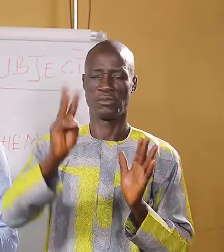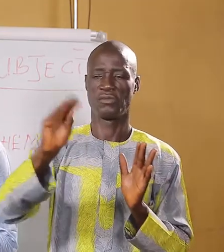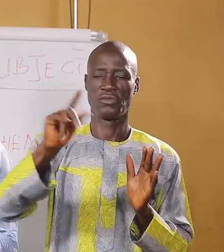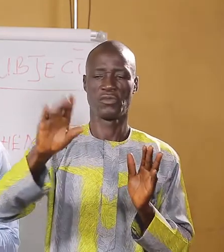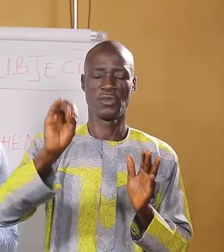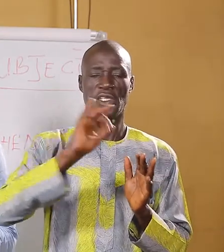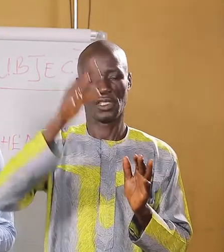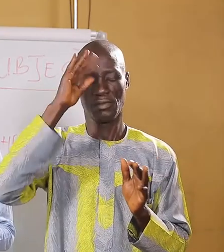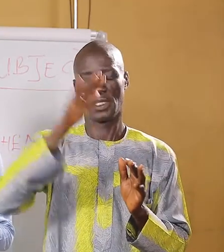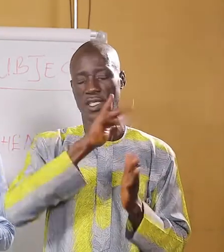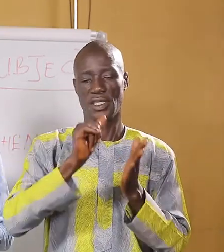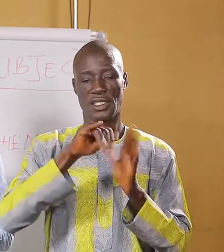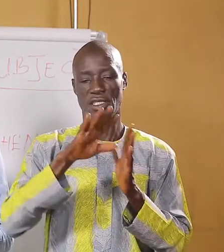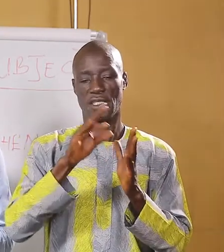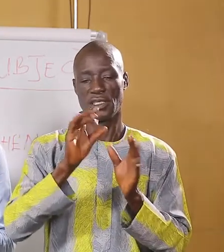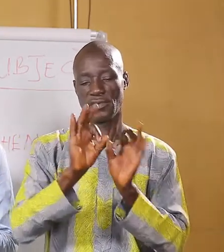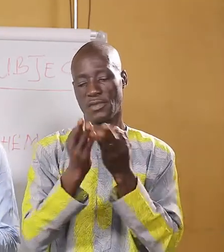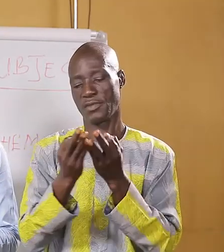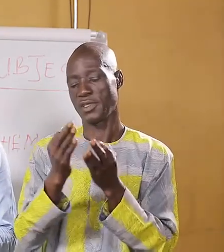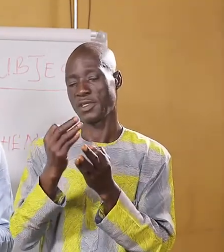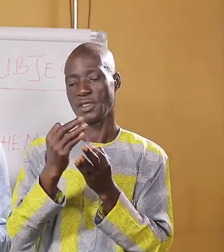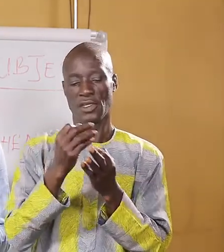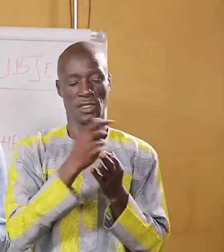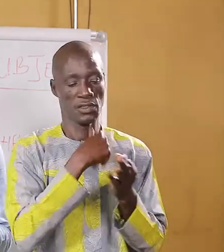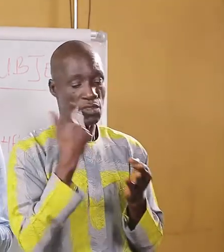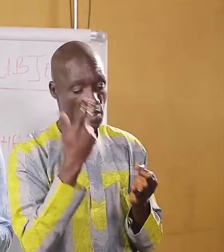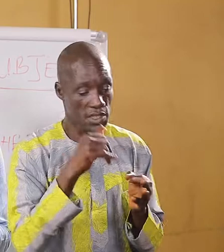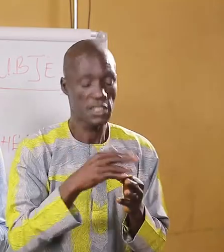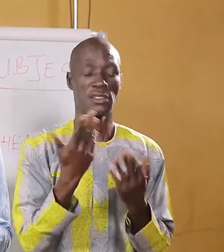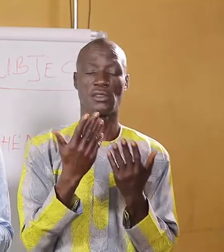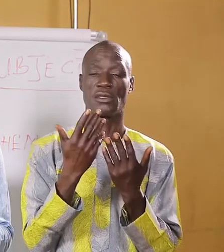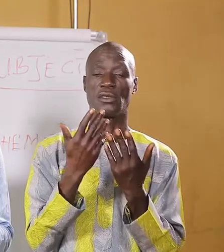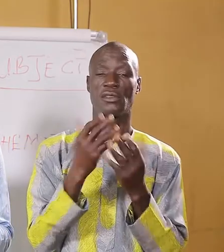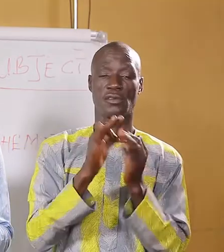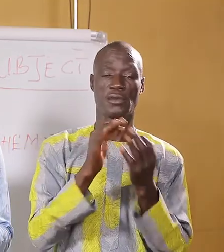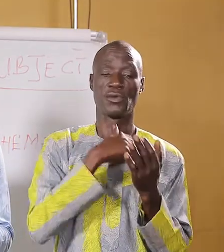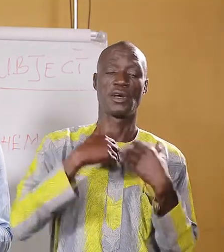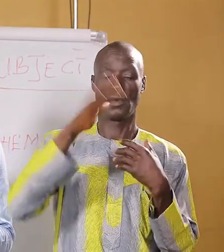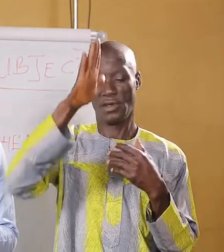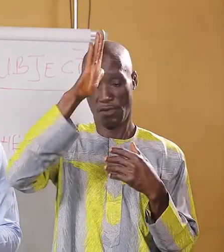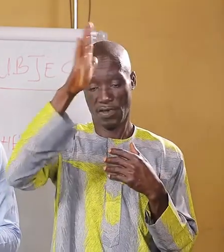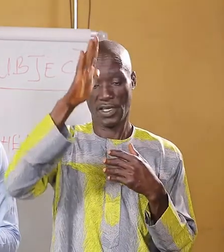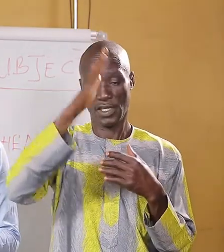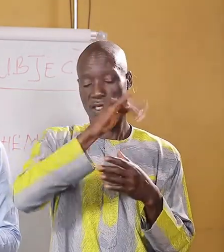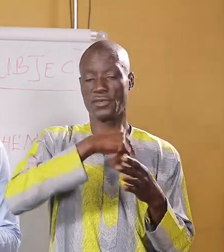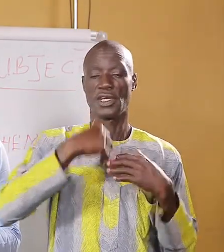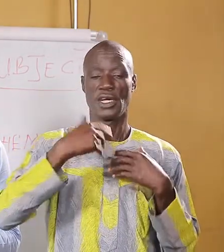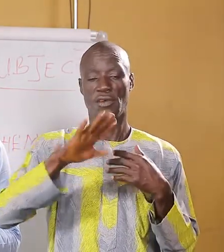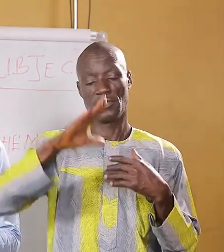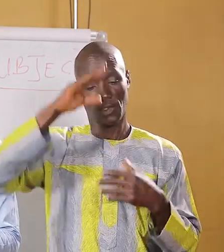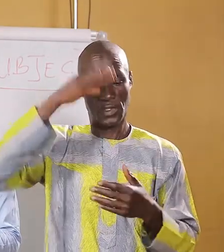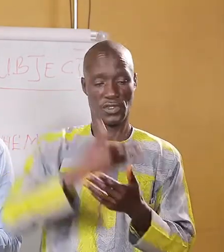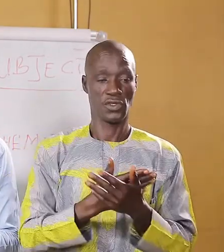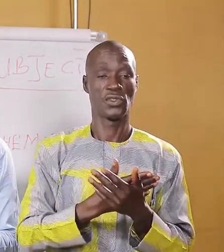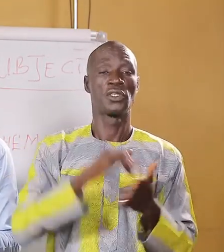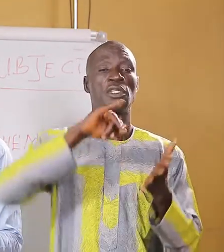So, and in the family, we are told from the question, we have the father and we have the son. So it